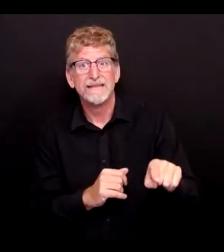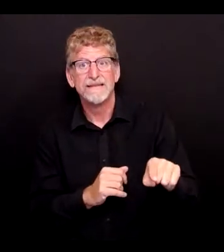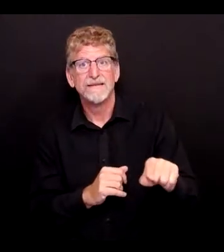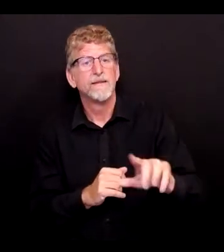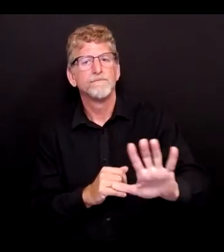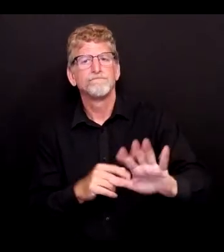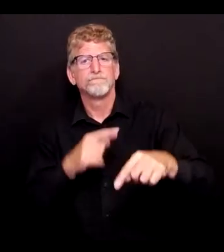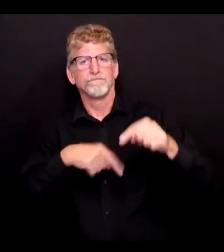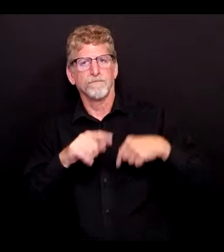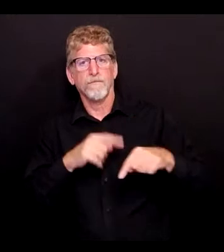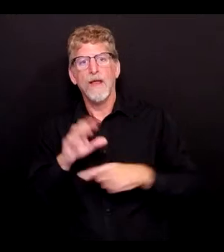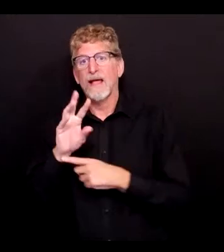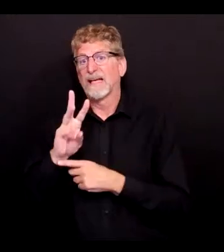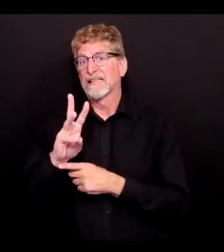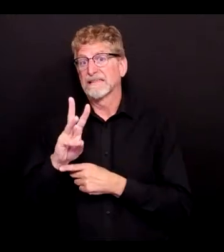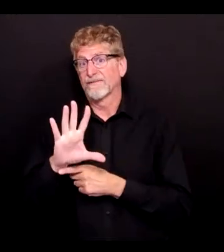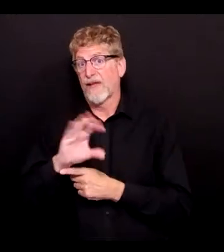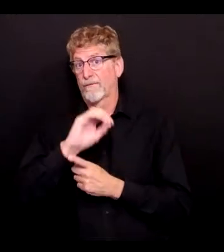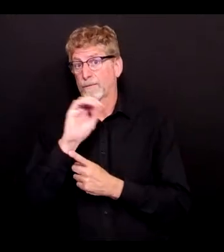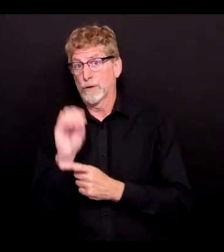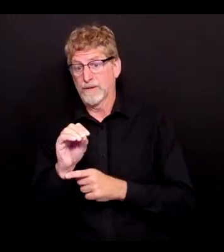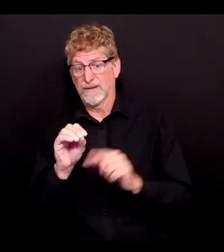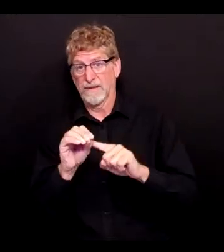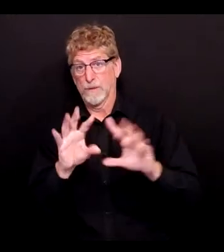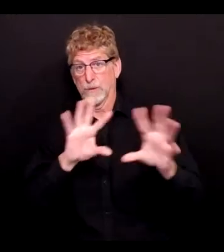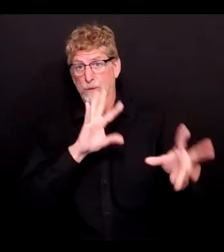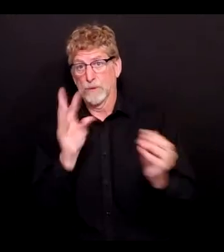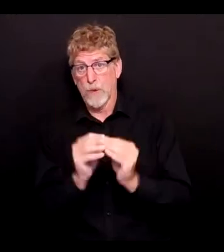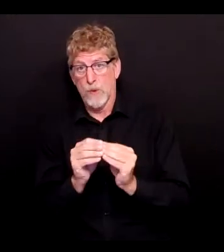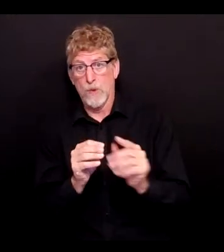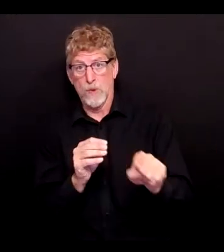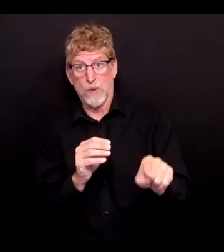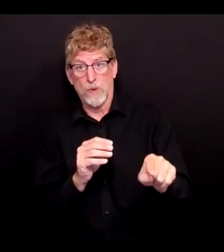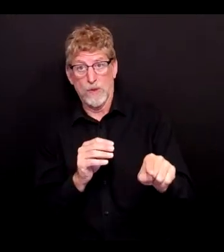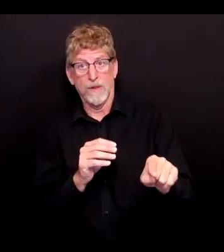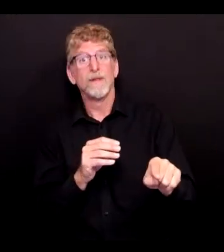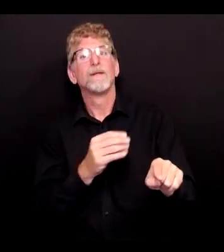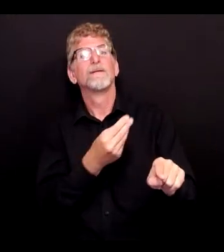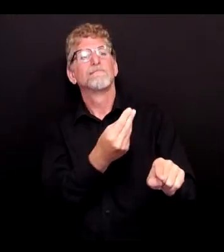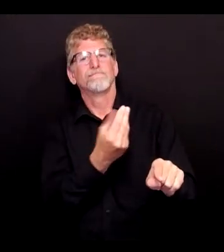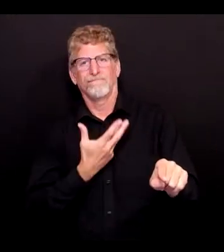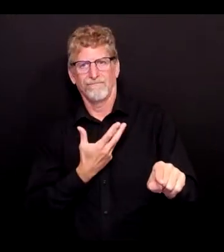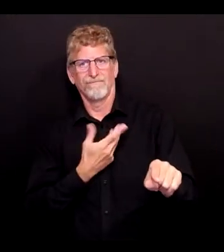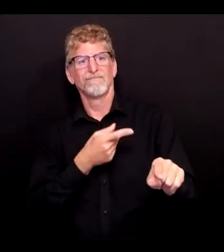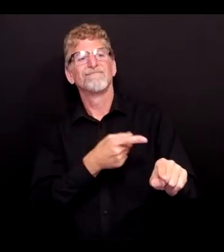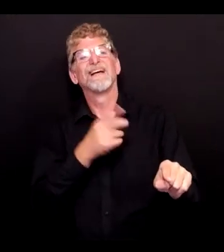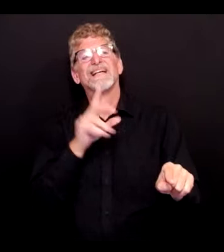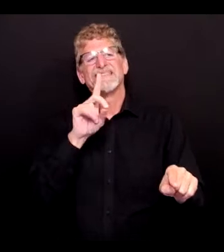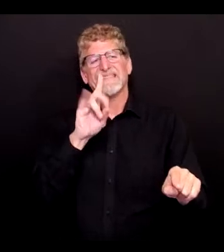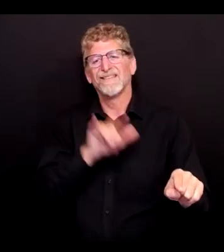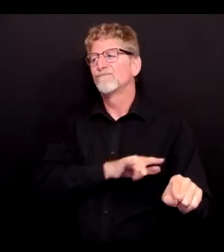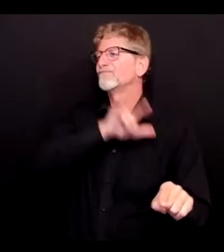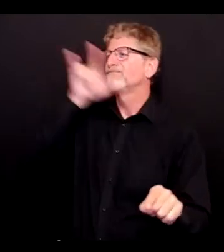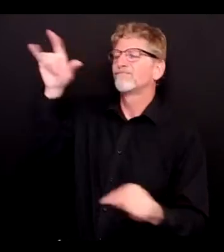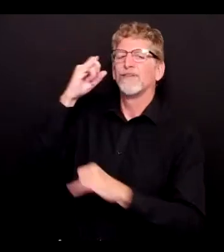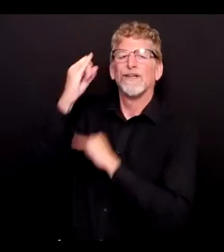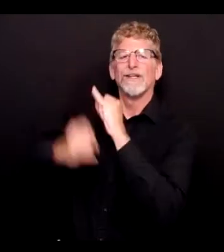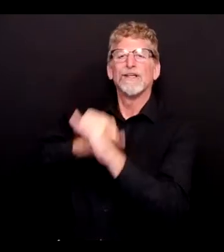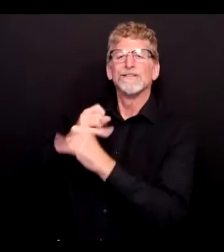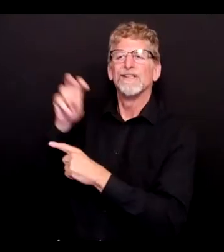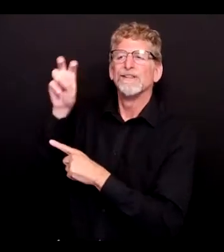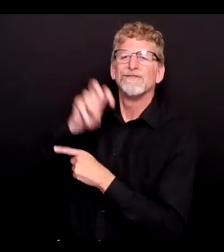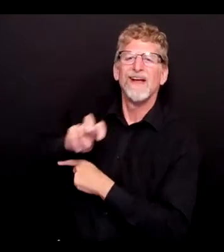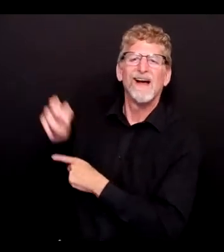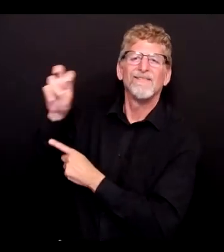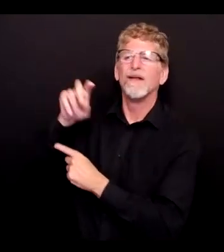65% total have reported international travel, primarily to Africa. We are still trying